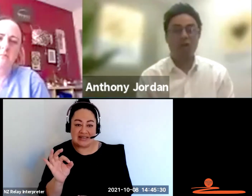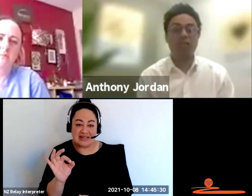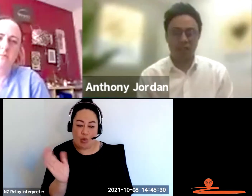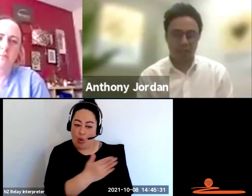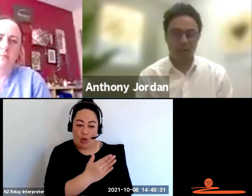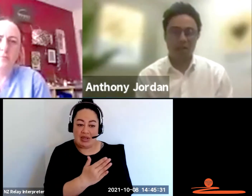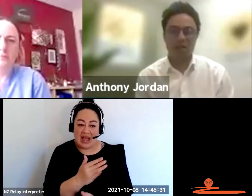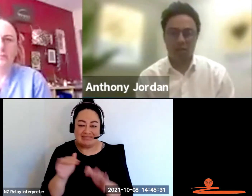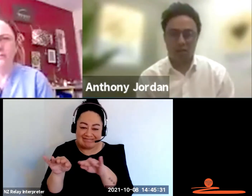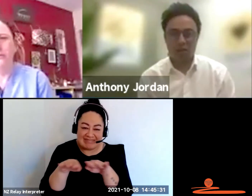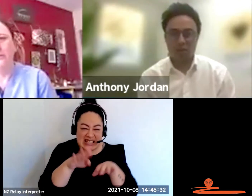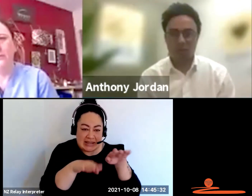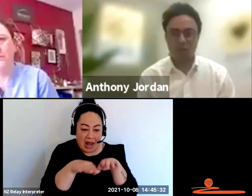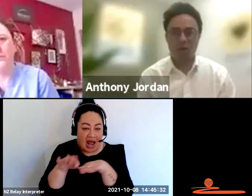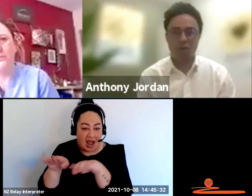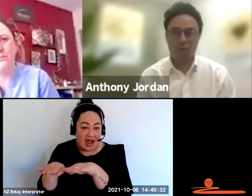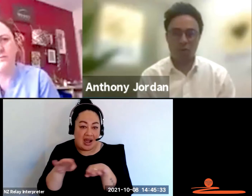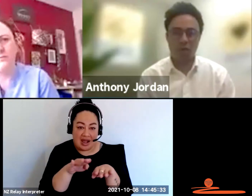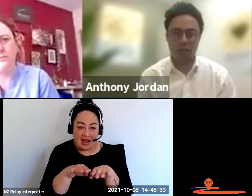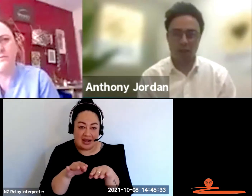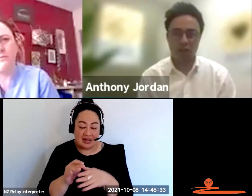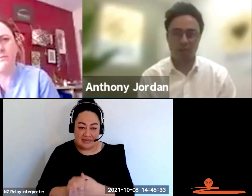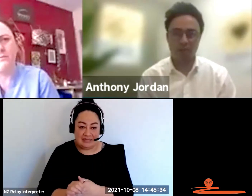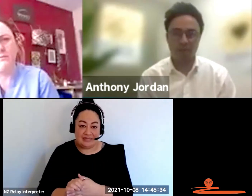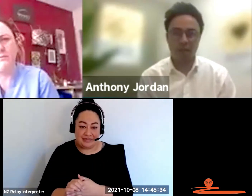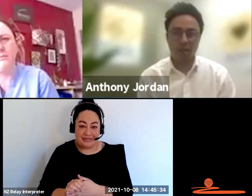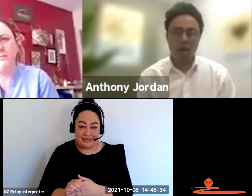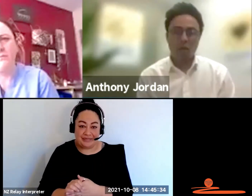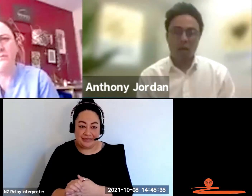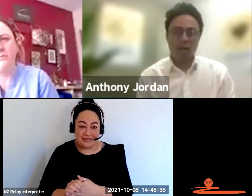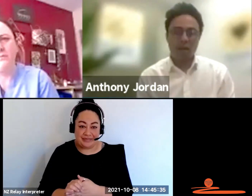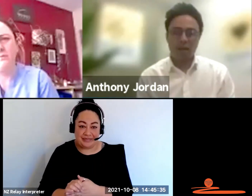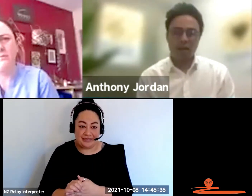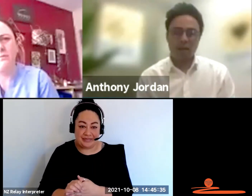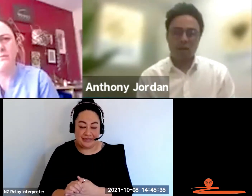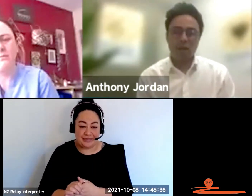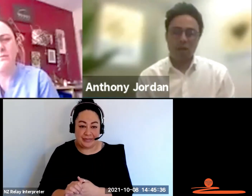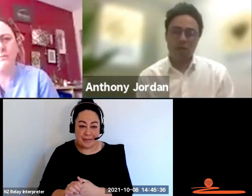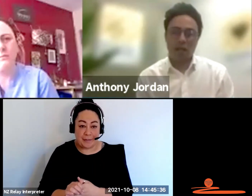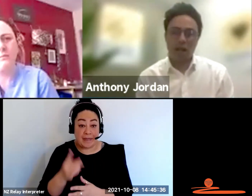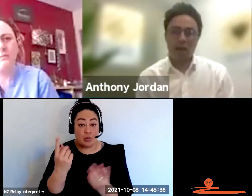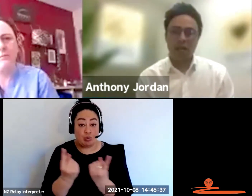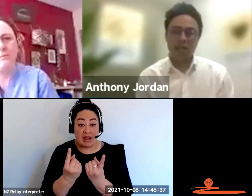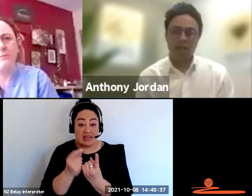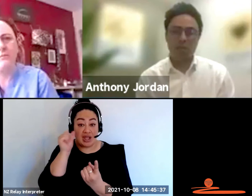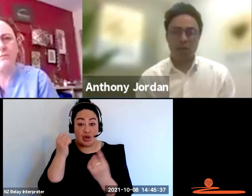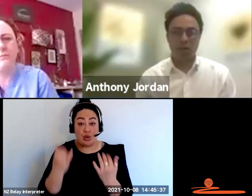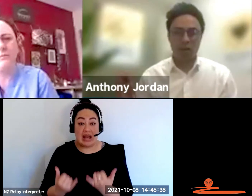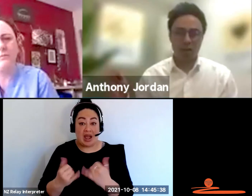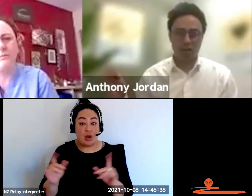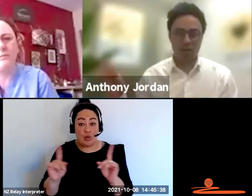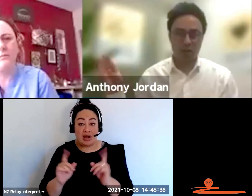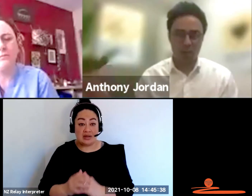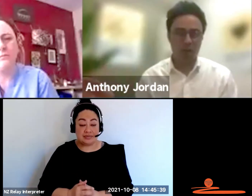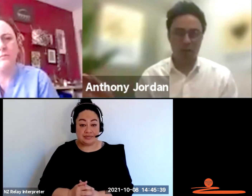not significant in terms of overall protection. One of the things that we know now is it's better